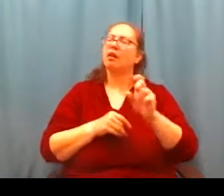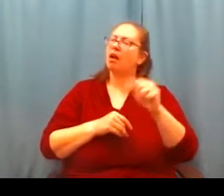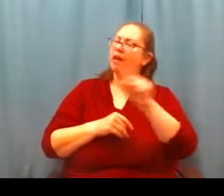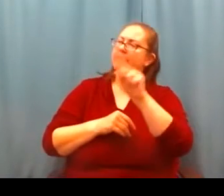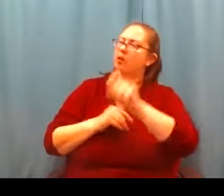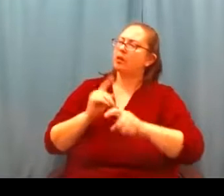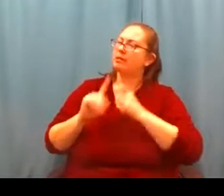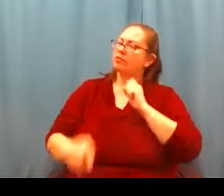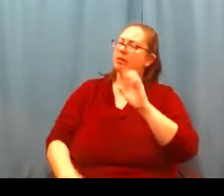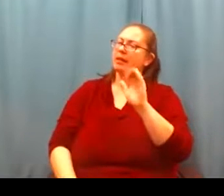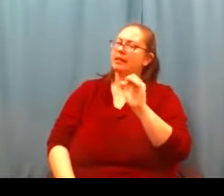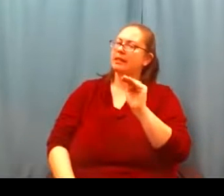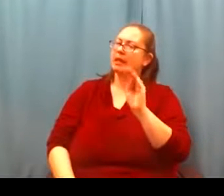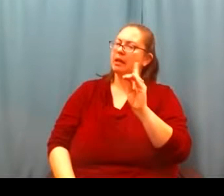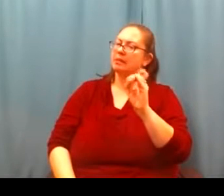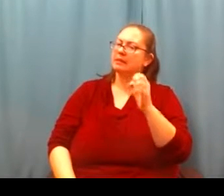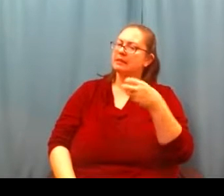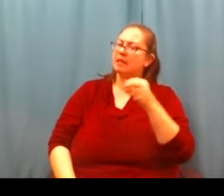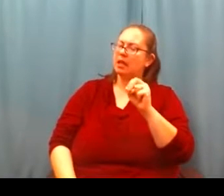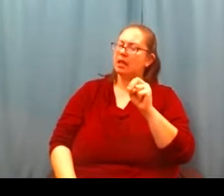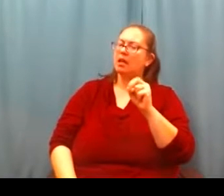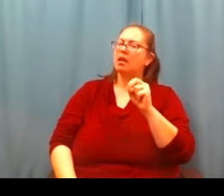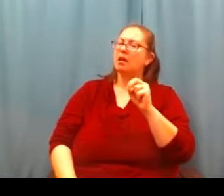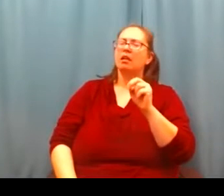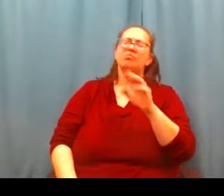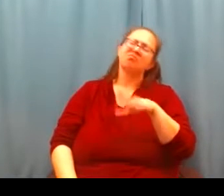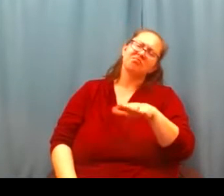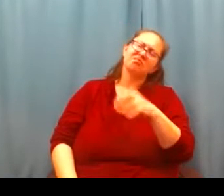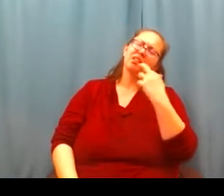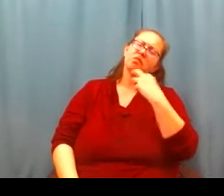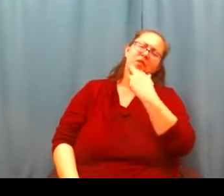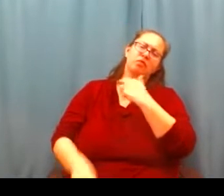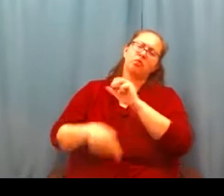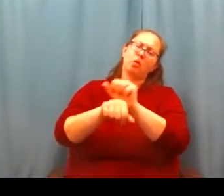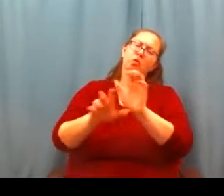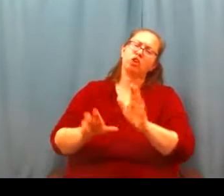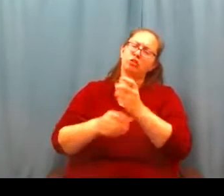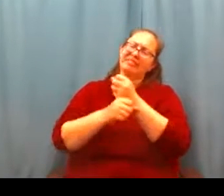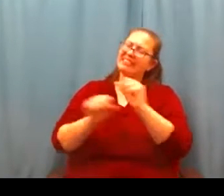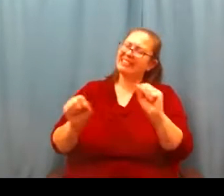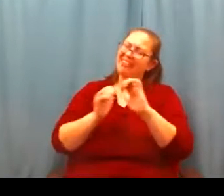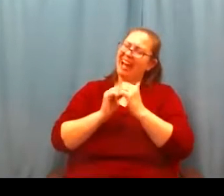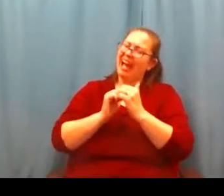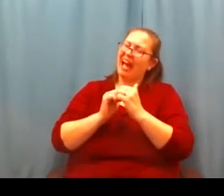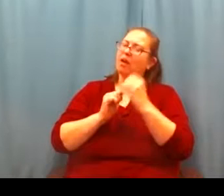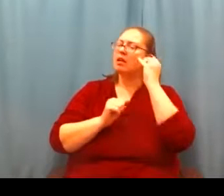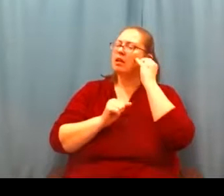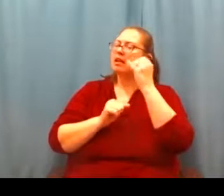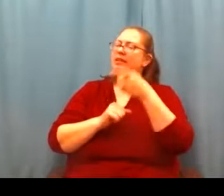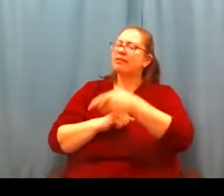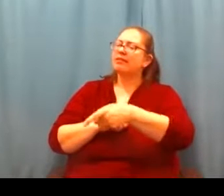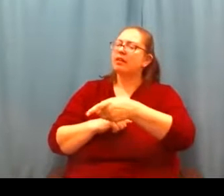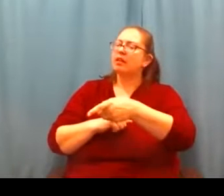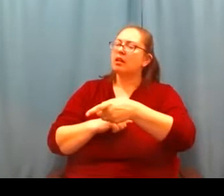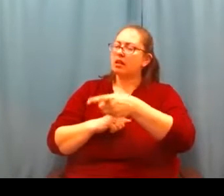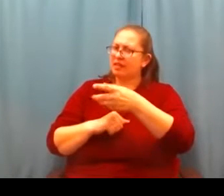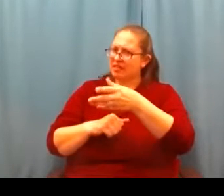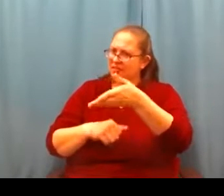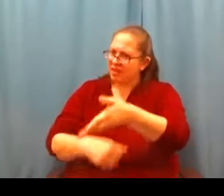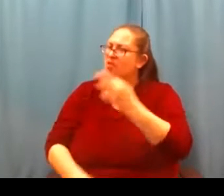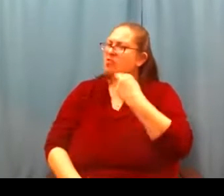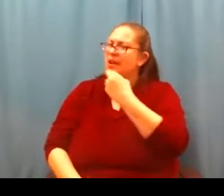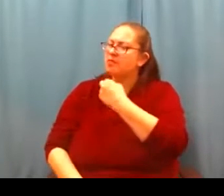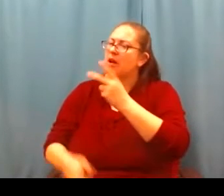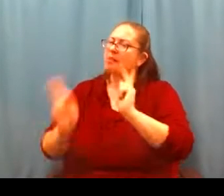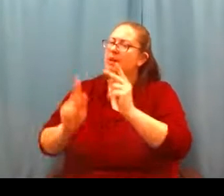wants to know, how are restaurant workers supposed to stay safe with customers not wearing masks when eating or drinking? Is there any sort